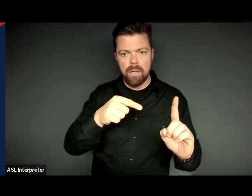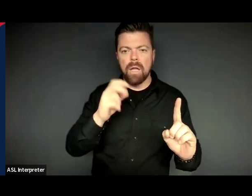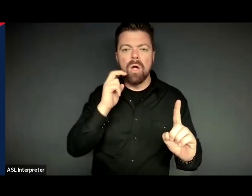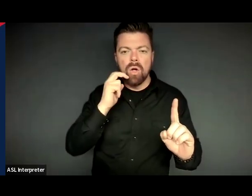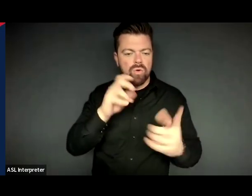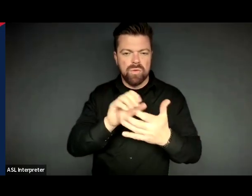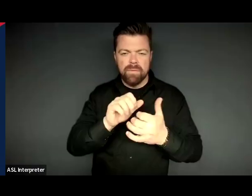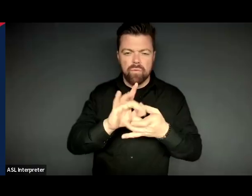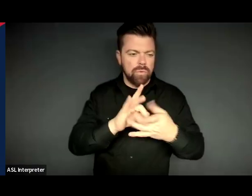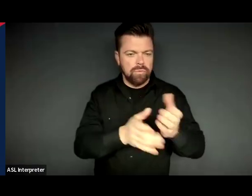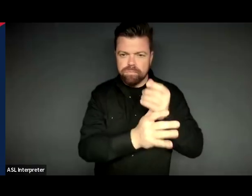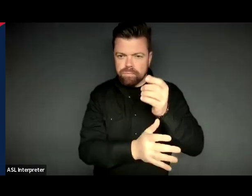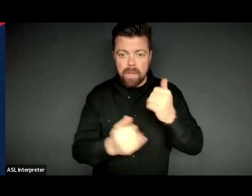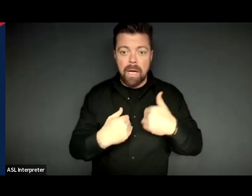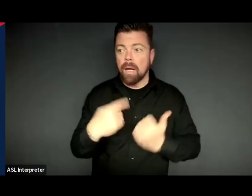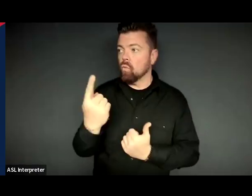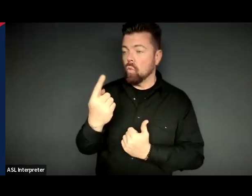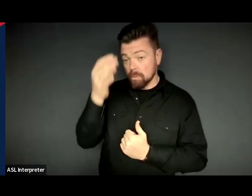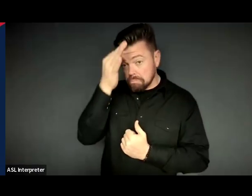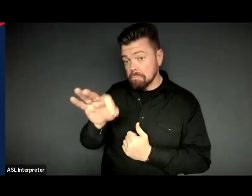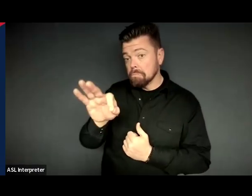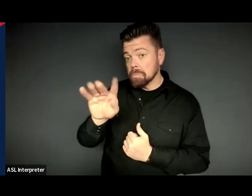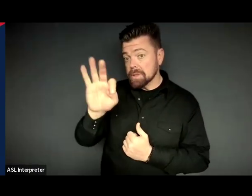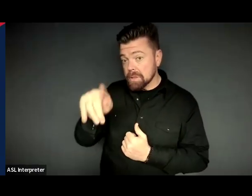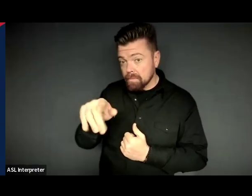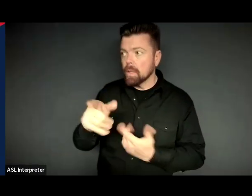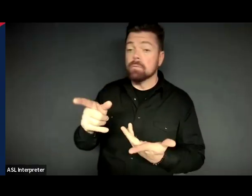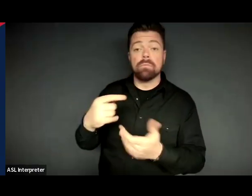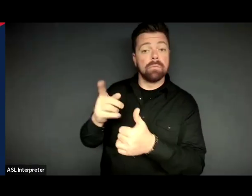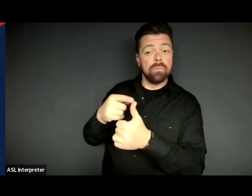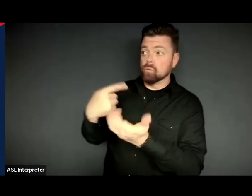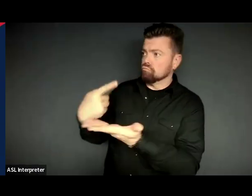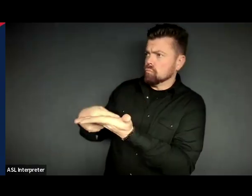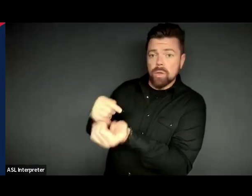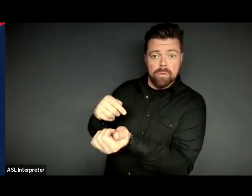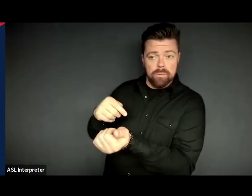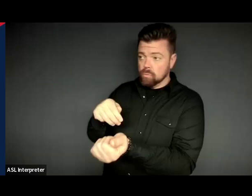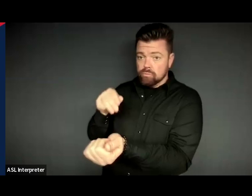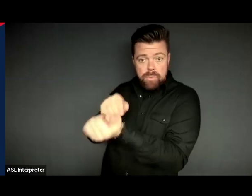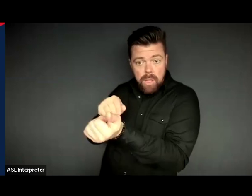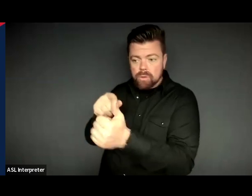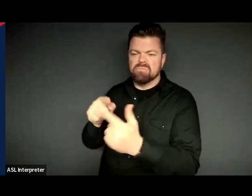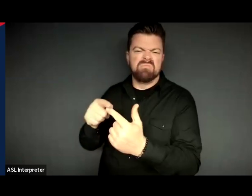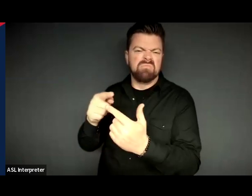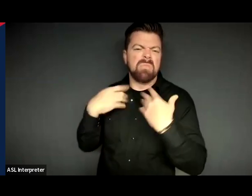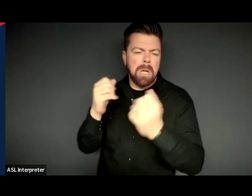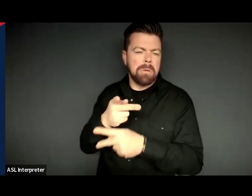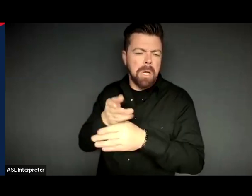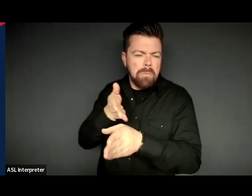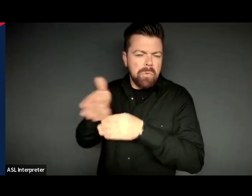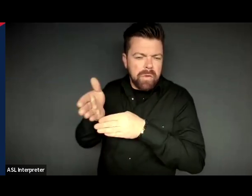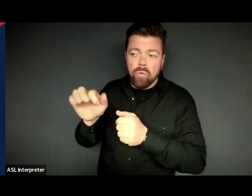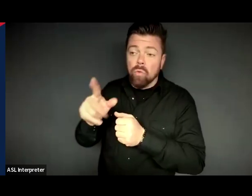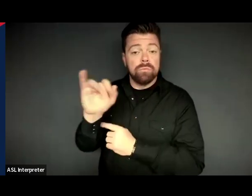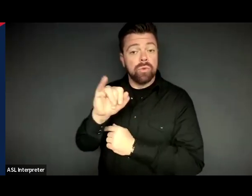tips? Well, I do have one tip for you. Check with your healthcare professional, check with your insurance company, because people